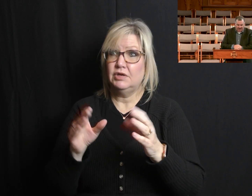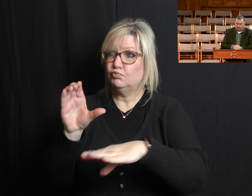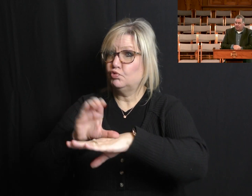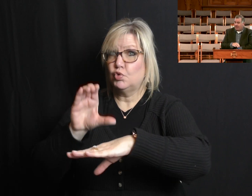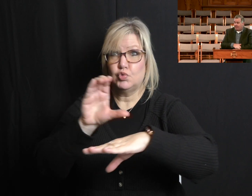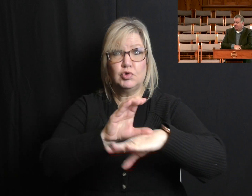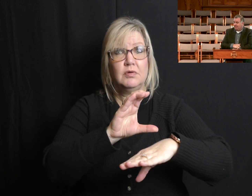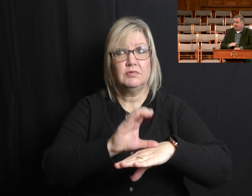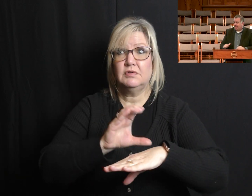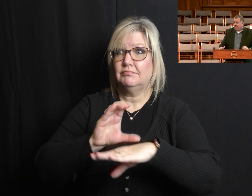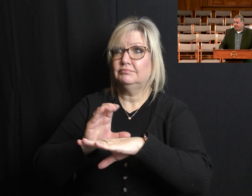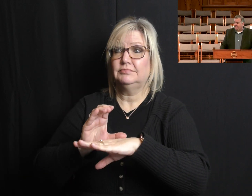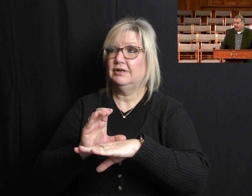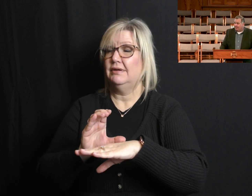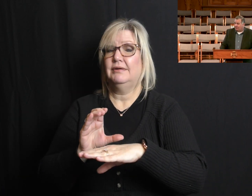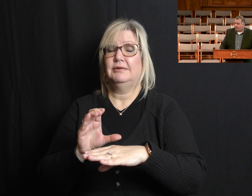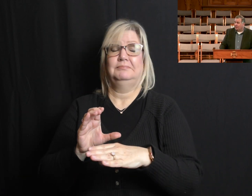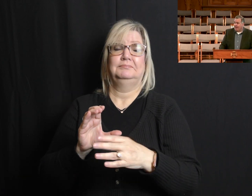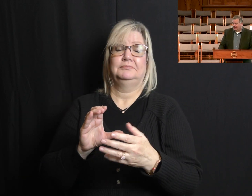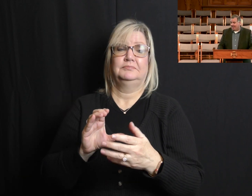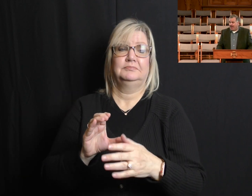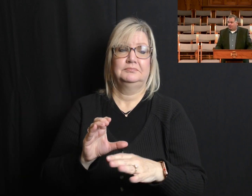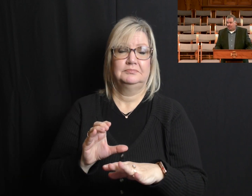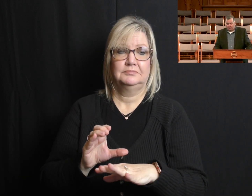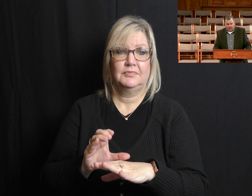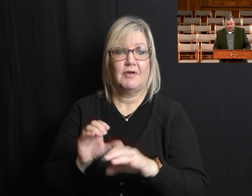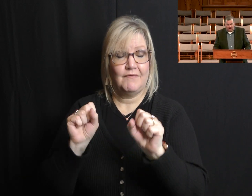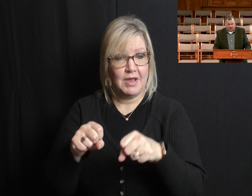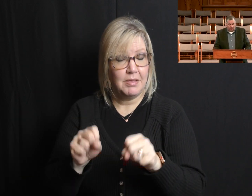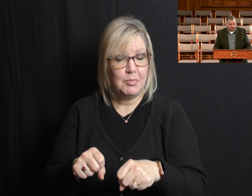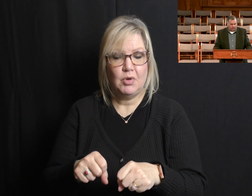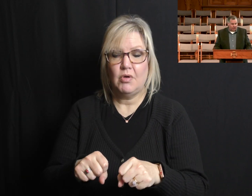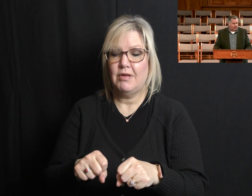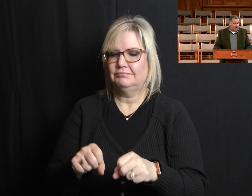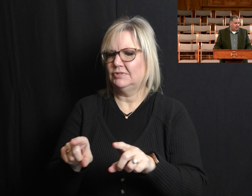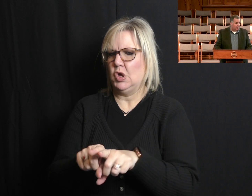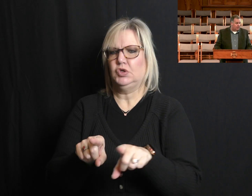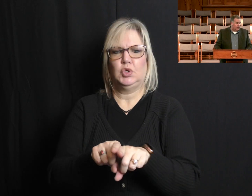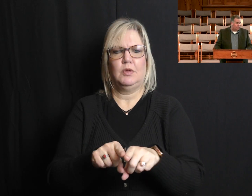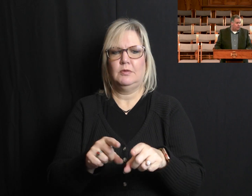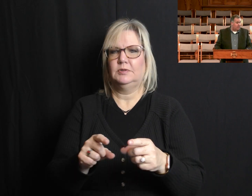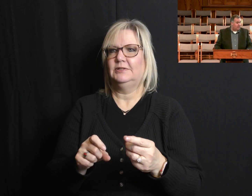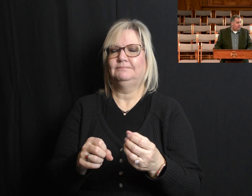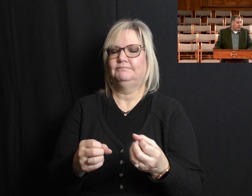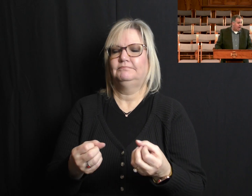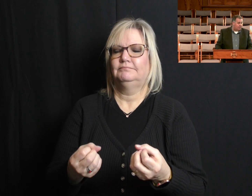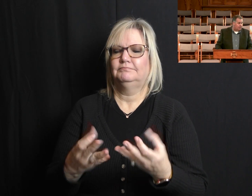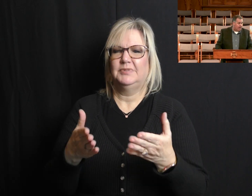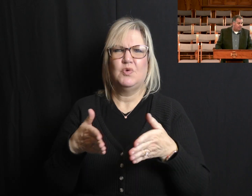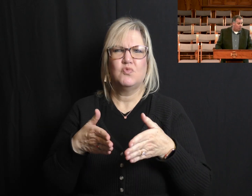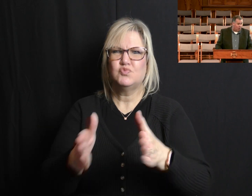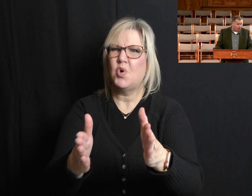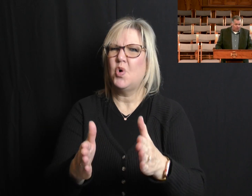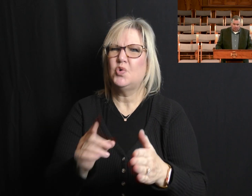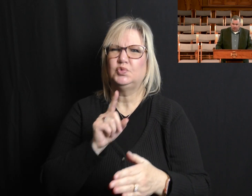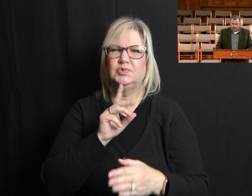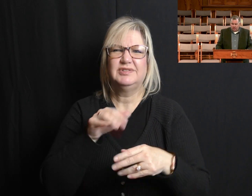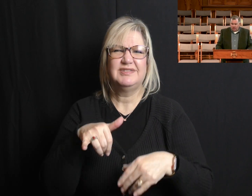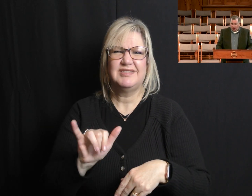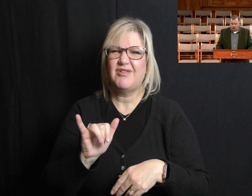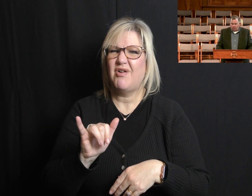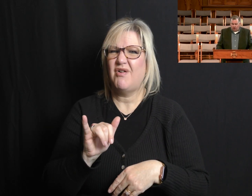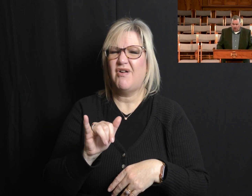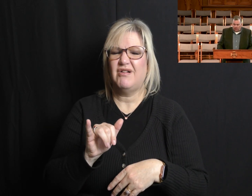can't get out today. And they still can't get out. And we got a lot of places around the county that they happen to have no water. And